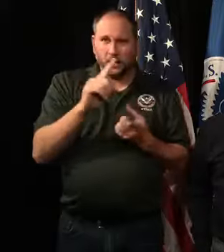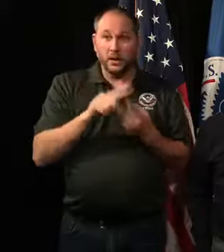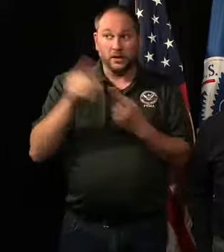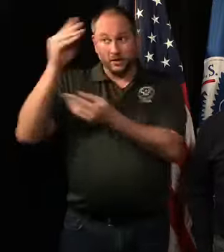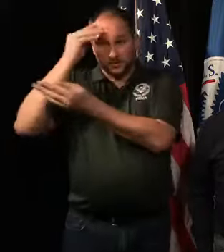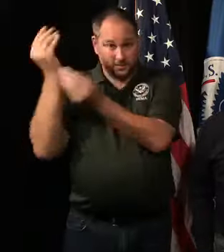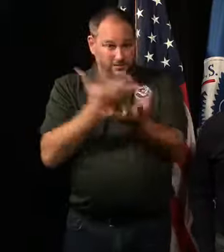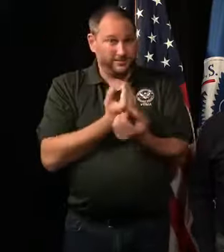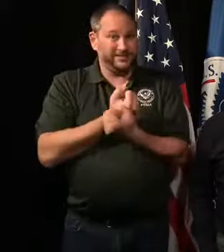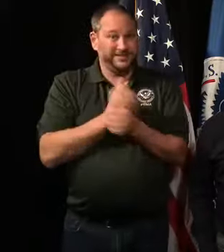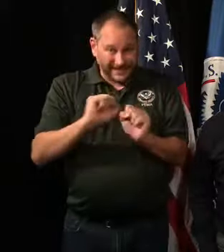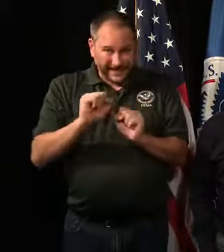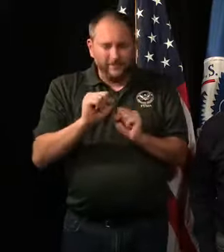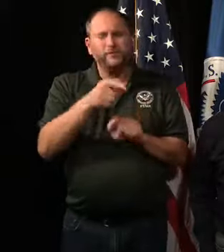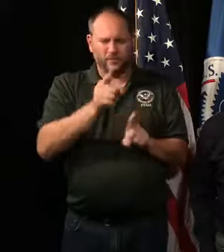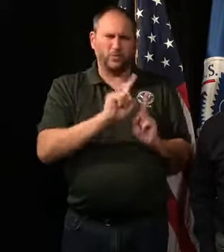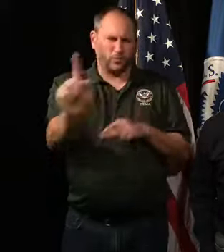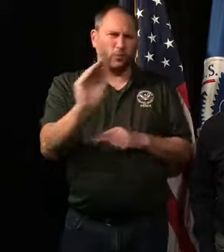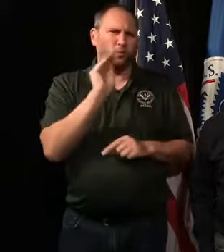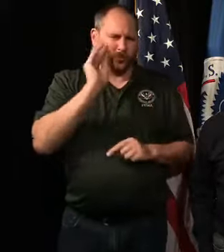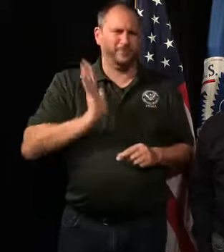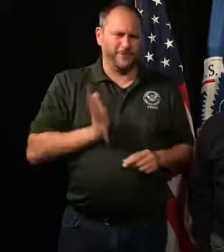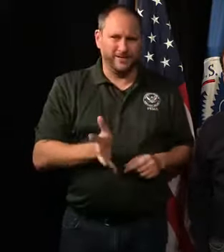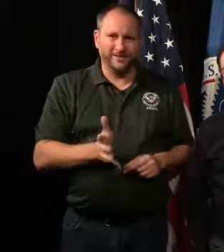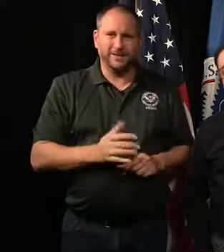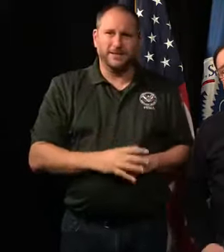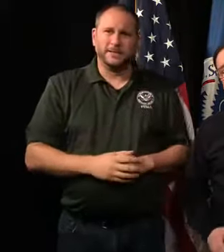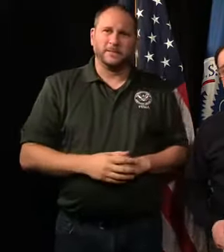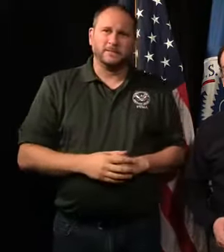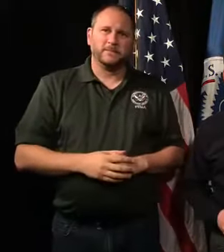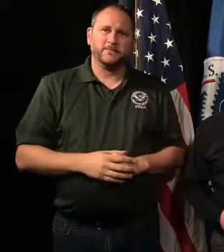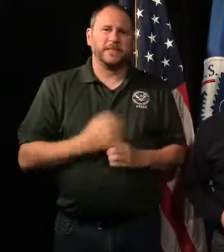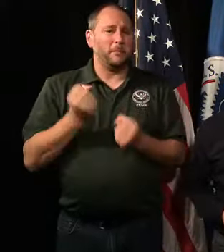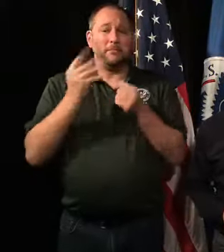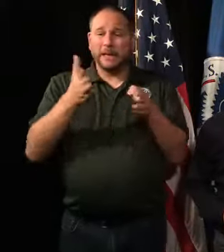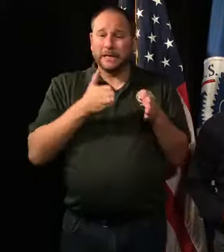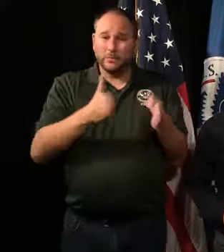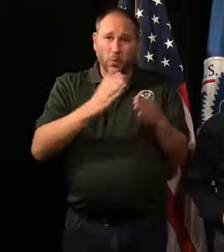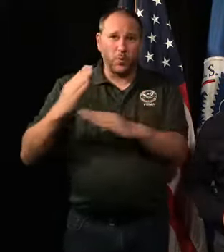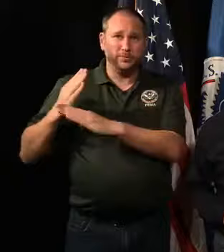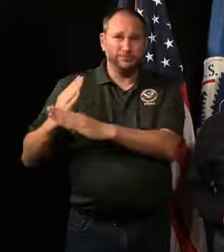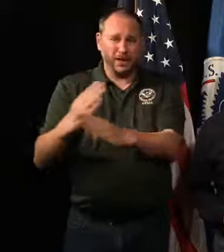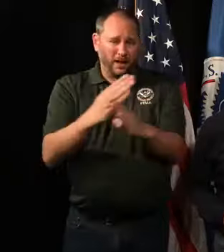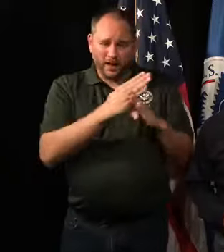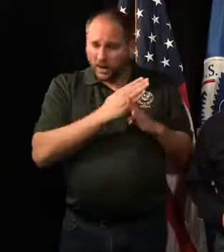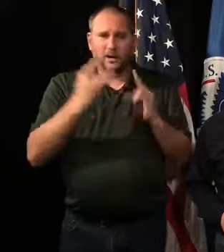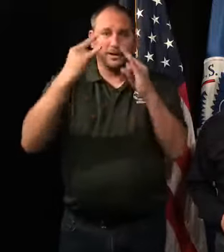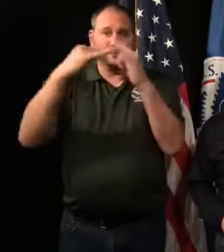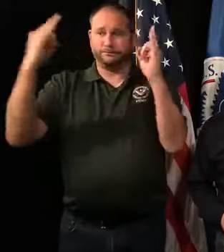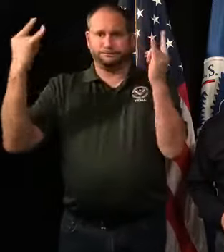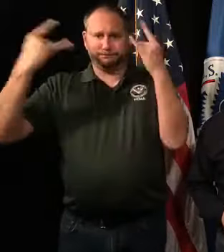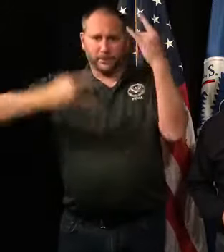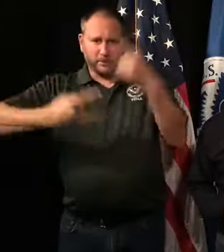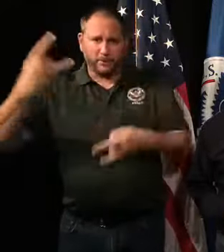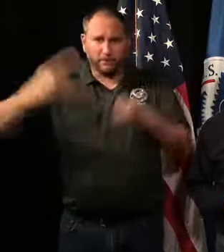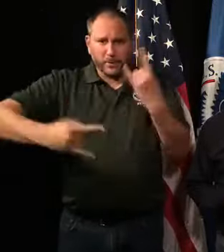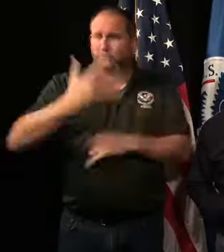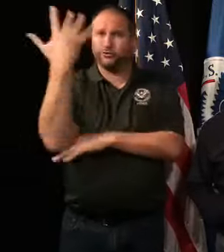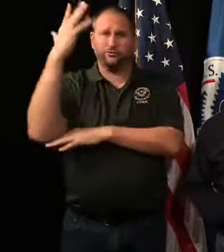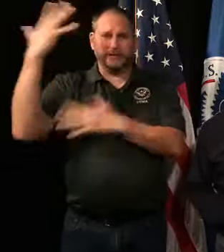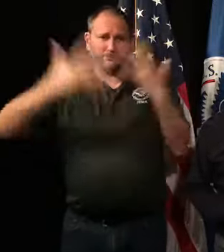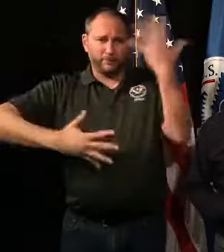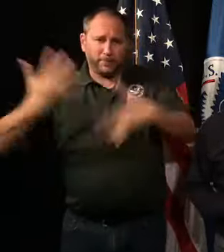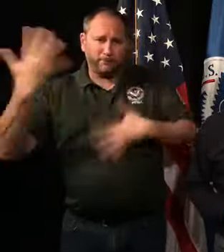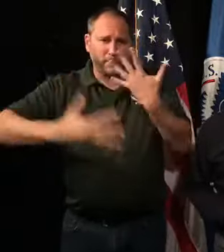so. There are still so many impassable roads, down power lines, fallen trees, and other hazards. We really